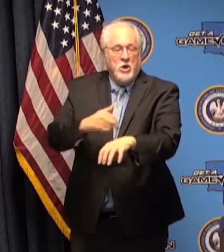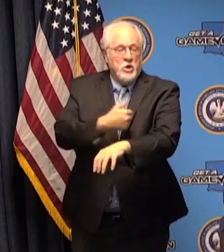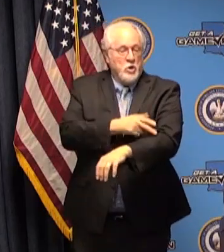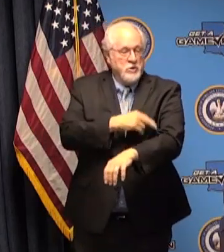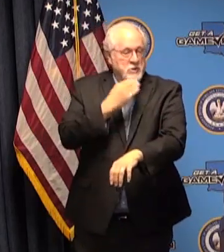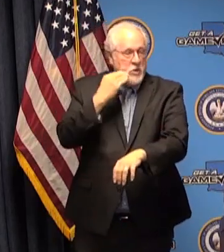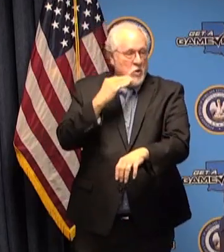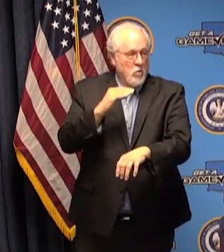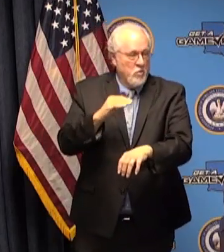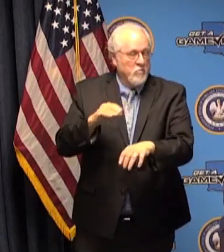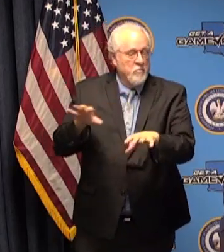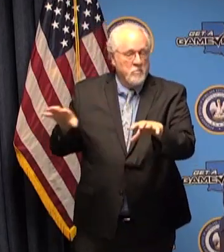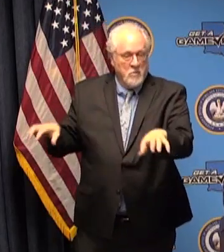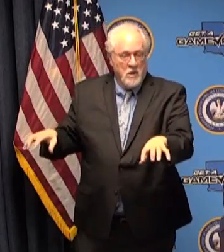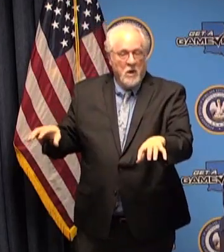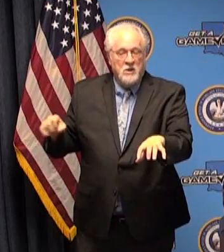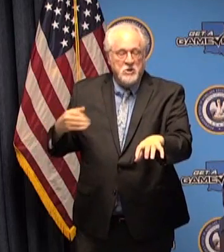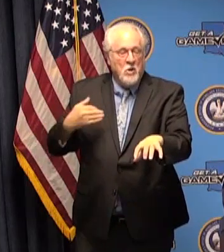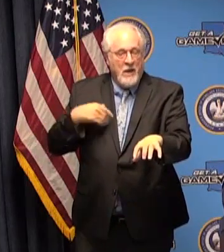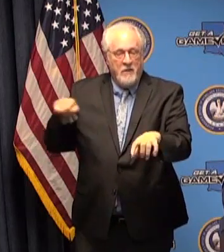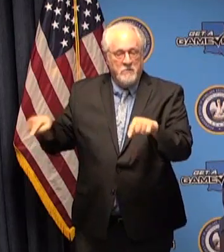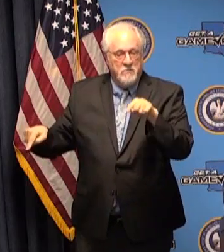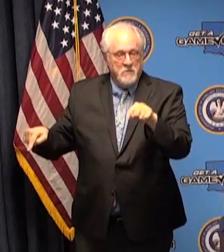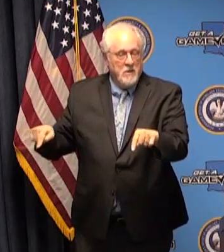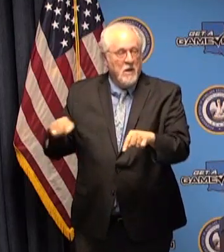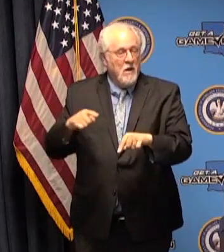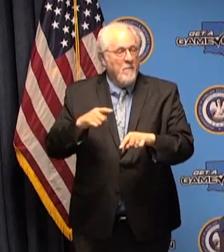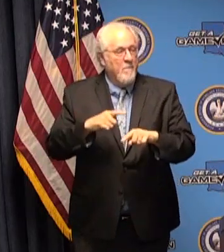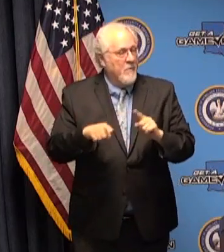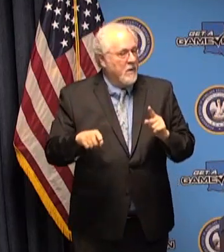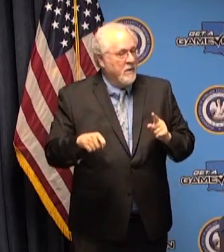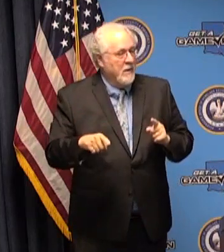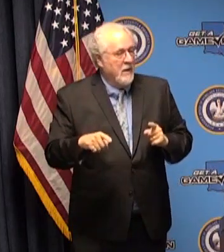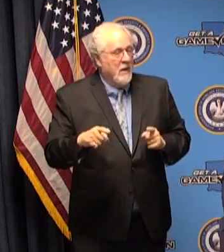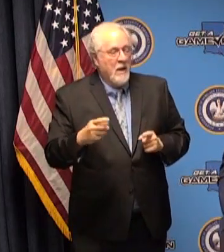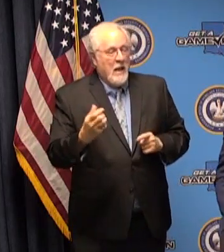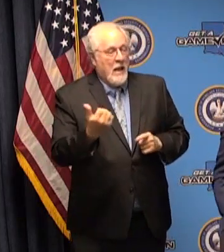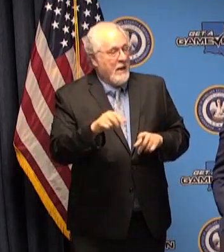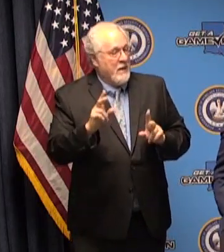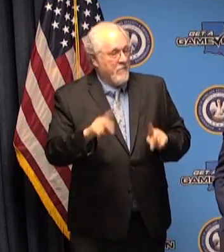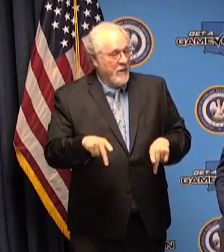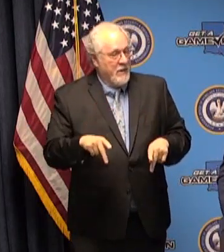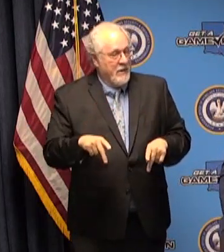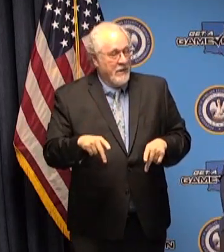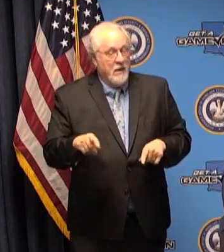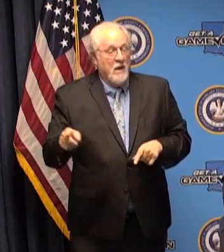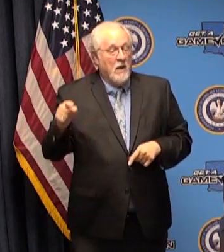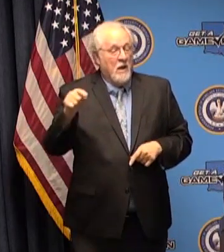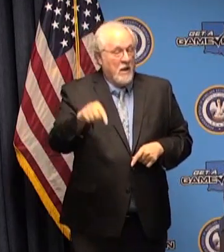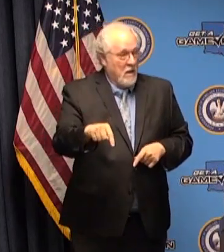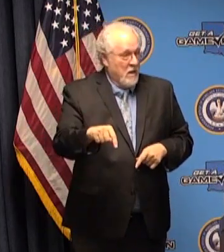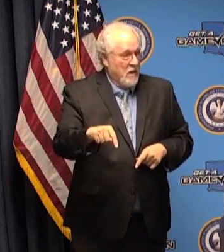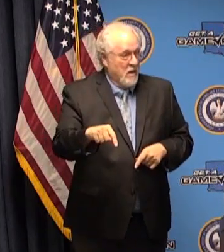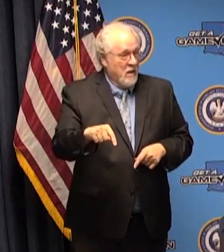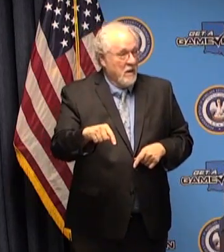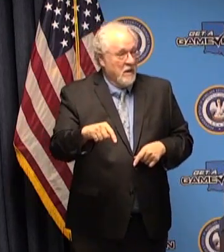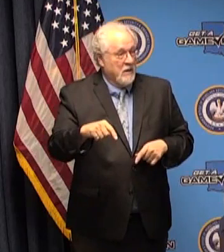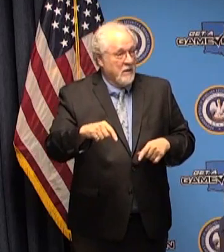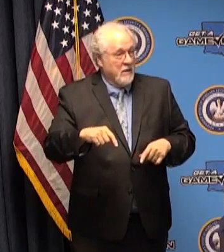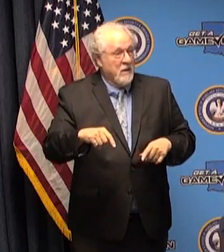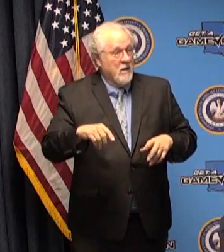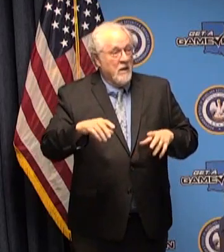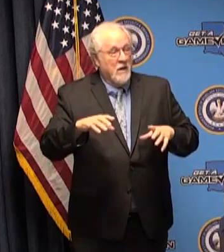side. So we've had it on both sides, but I don't know that anyone who was initially on the nursing home side has